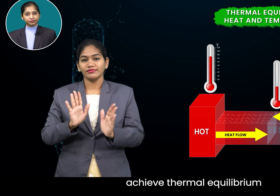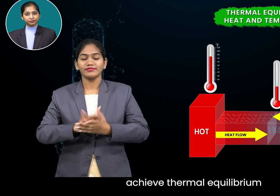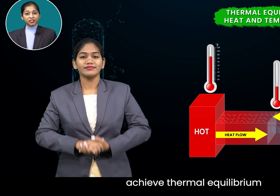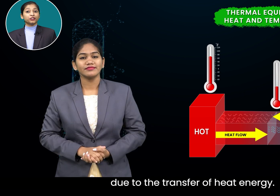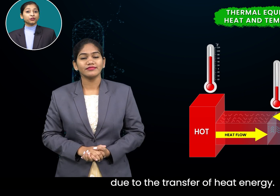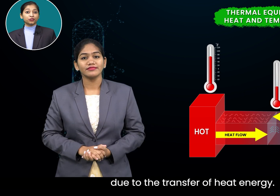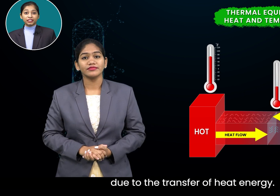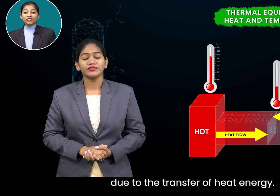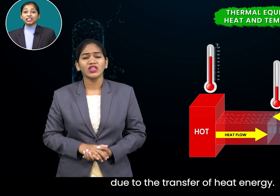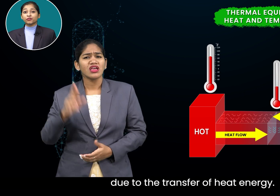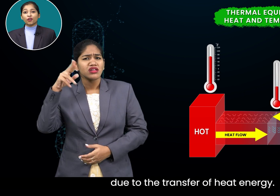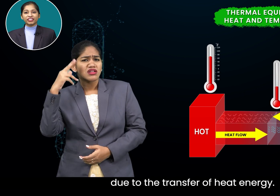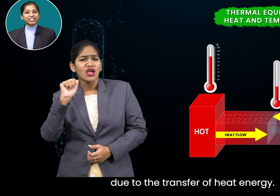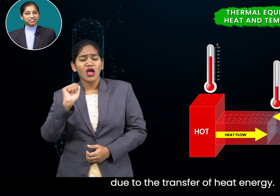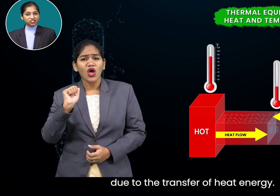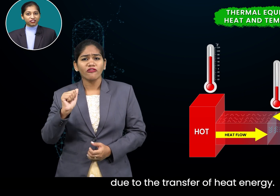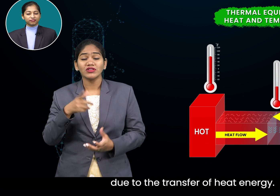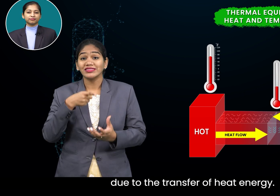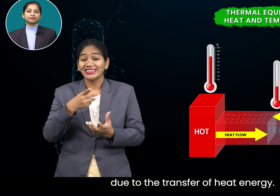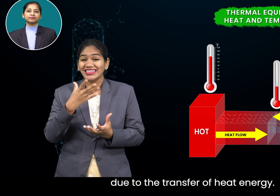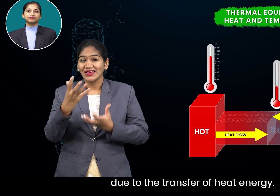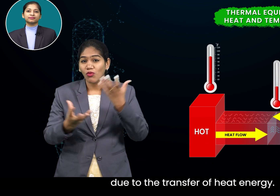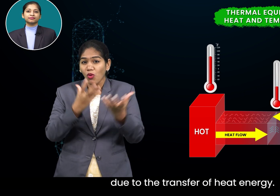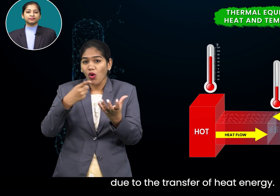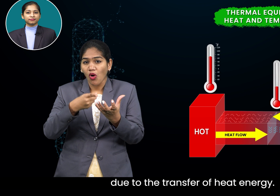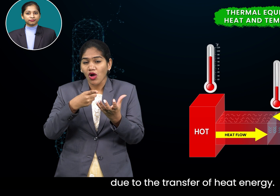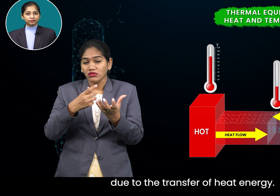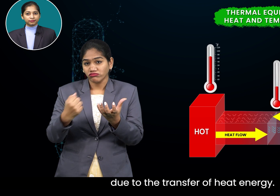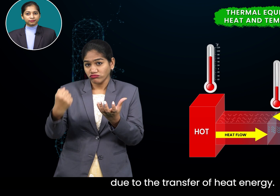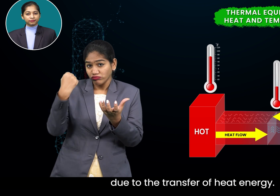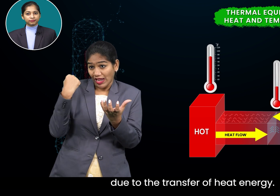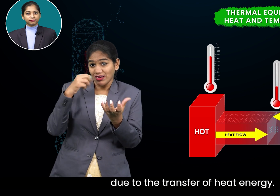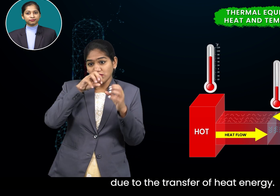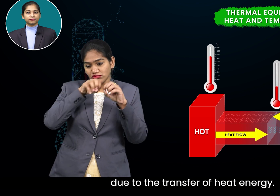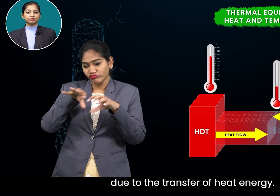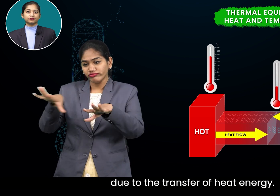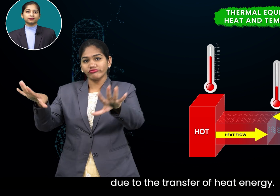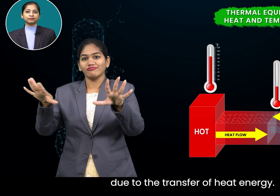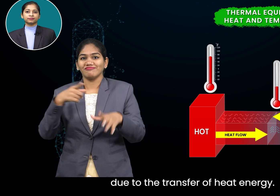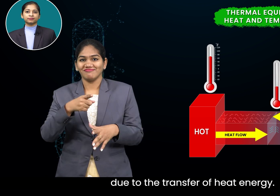Due to the transfer of heat energy.